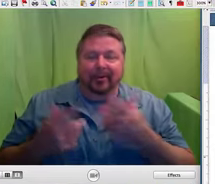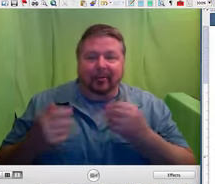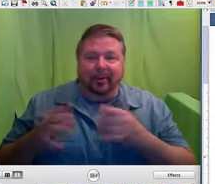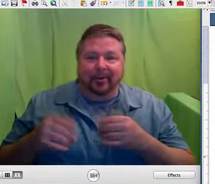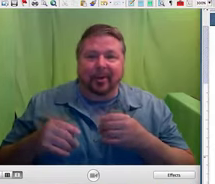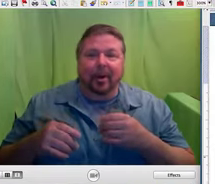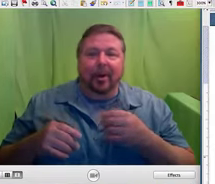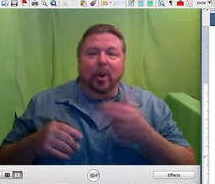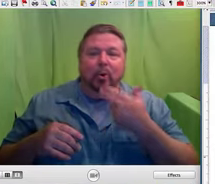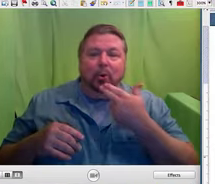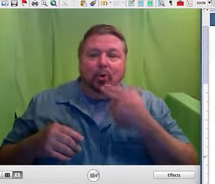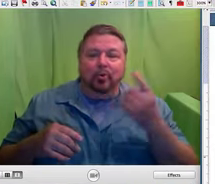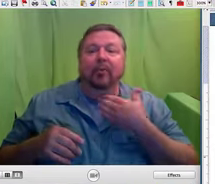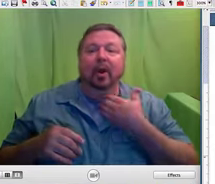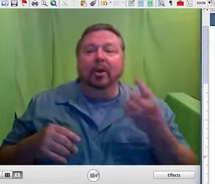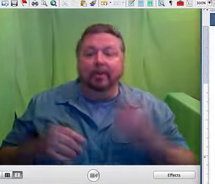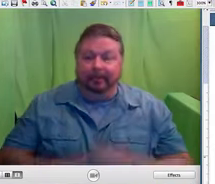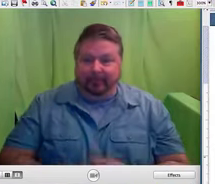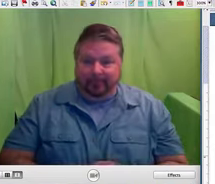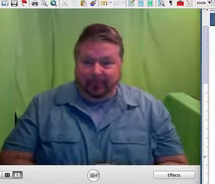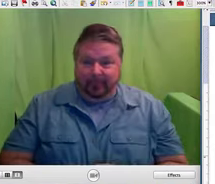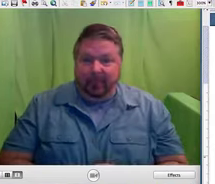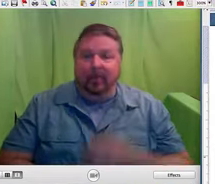sorry for me to do this, good fud.